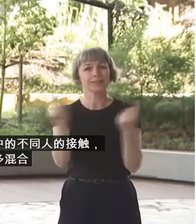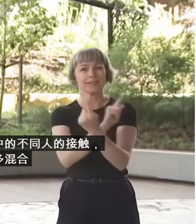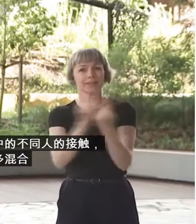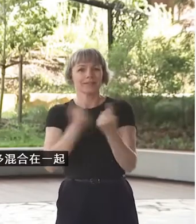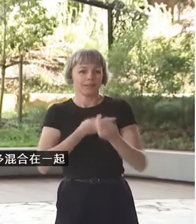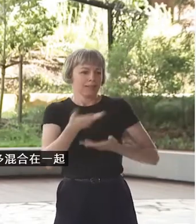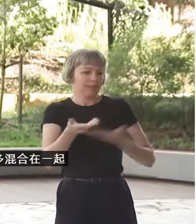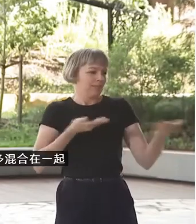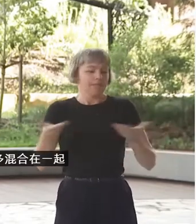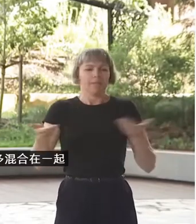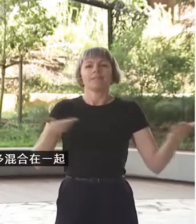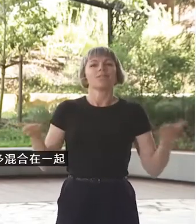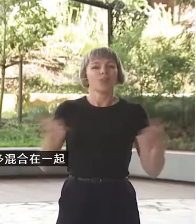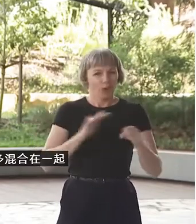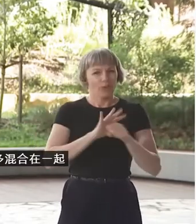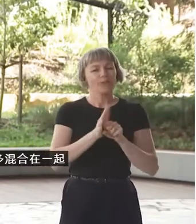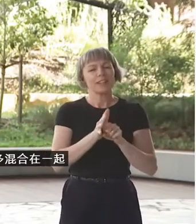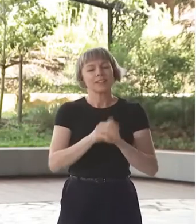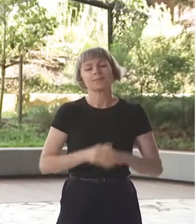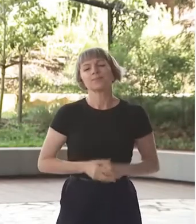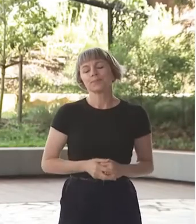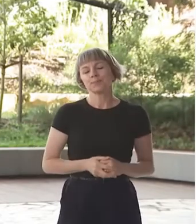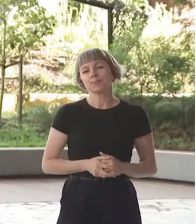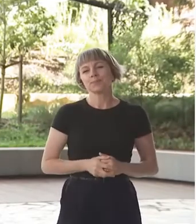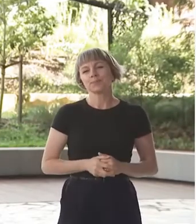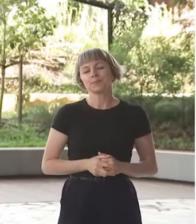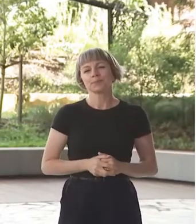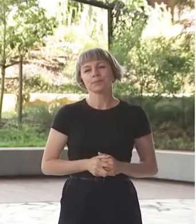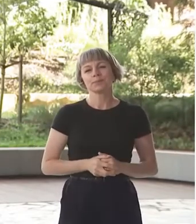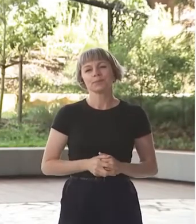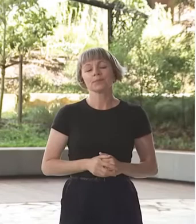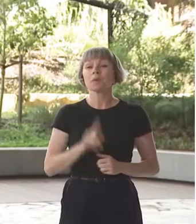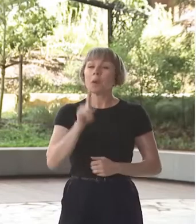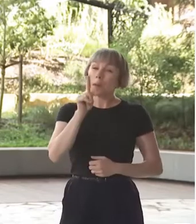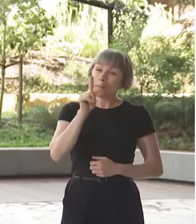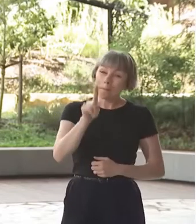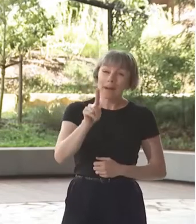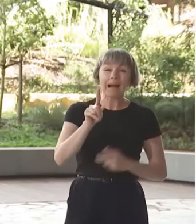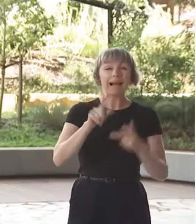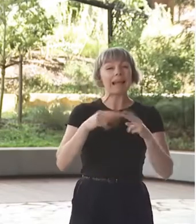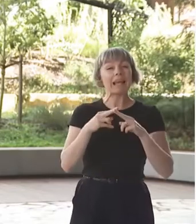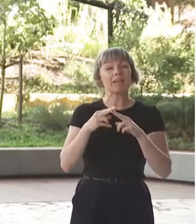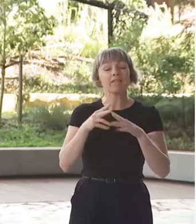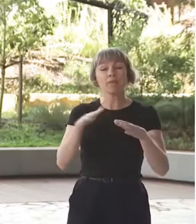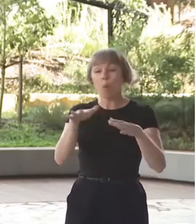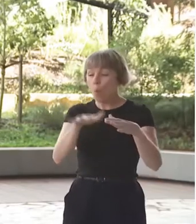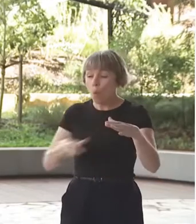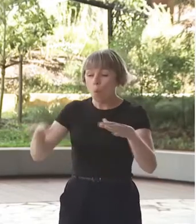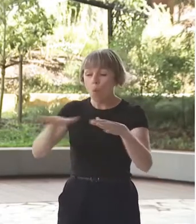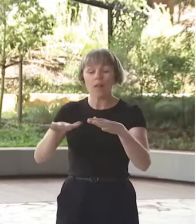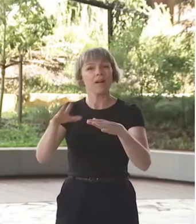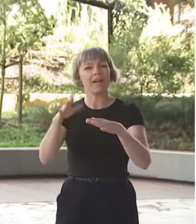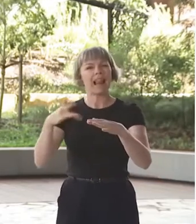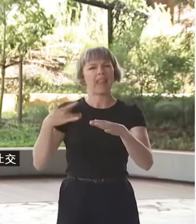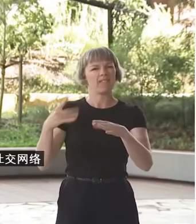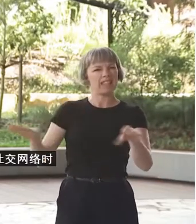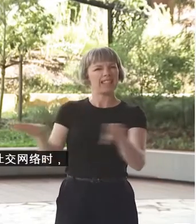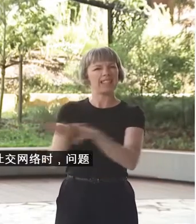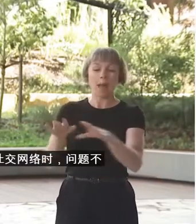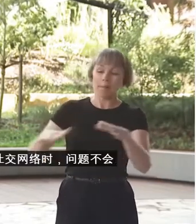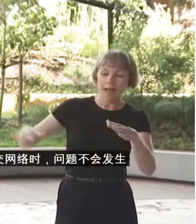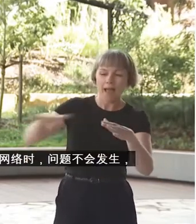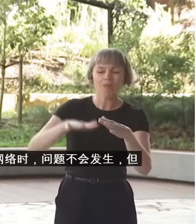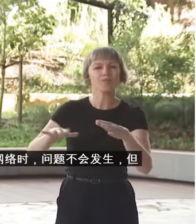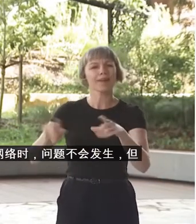mingling. Some of those issues don't occur when people are in fixed locations or with fixed